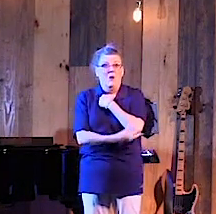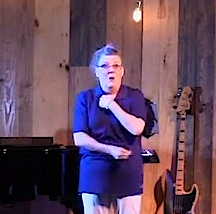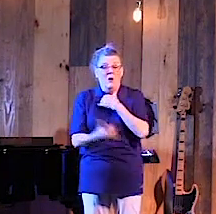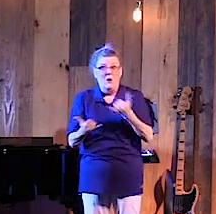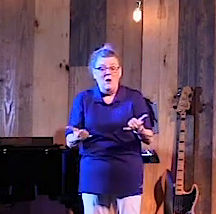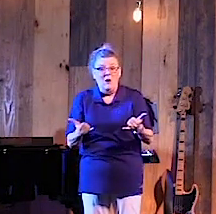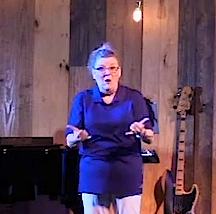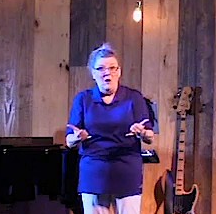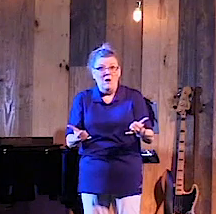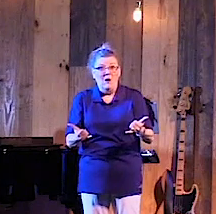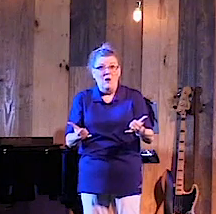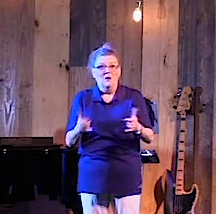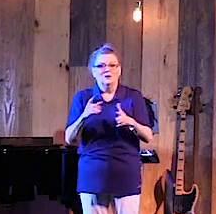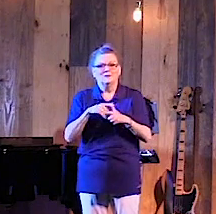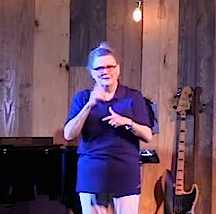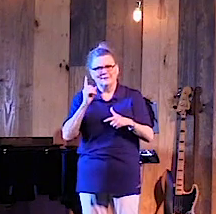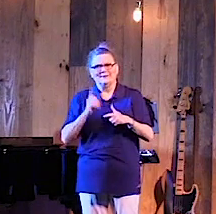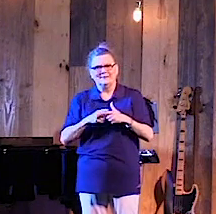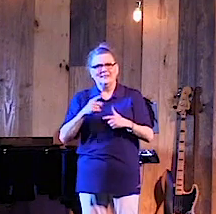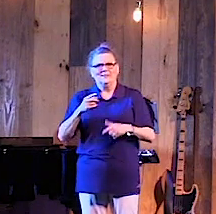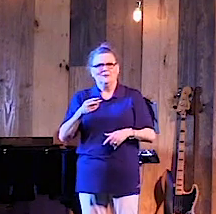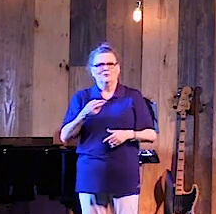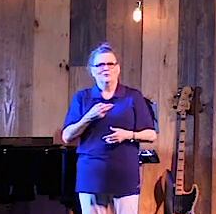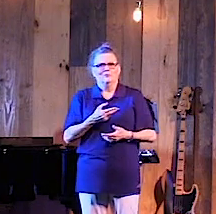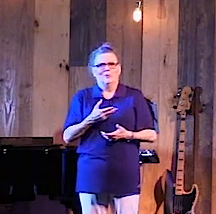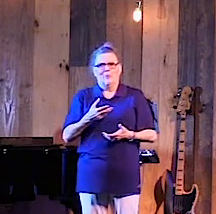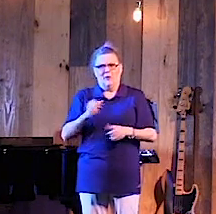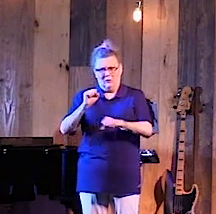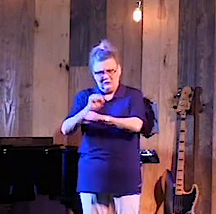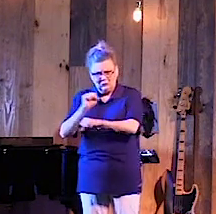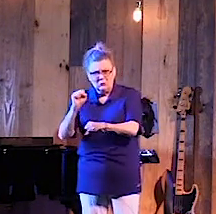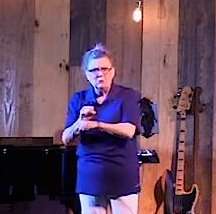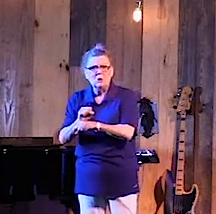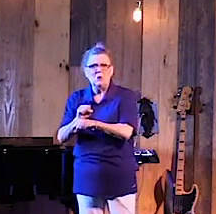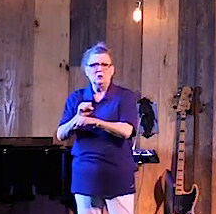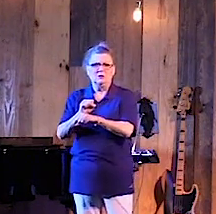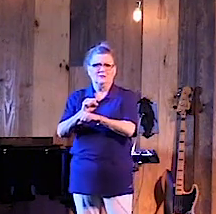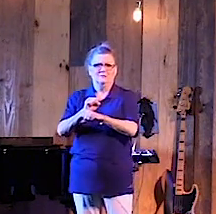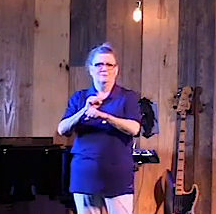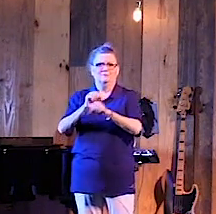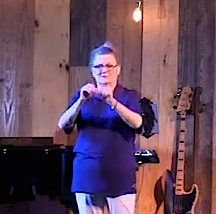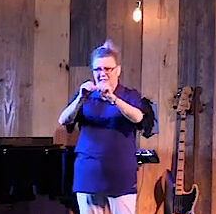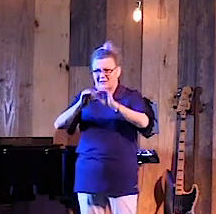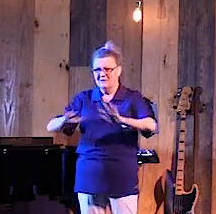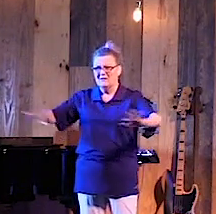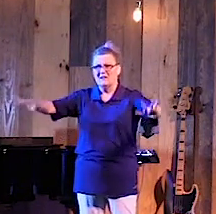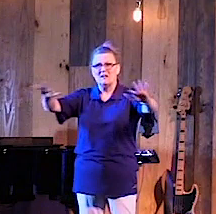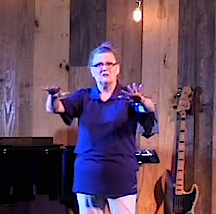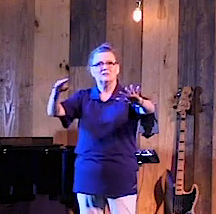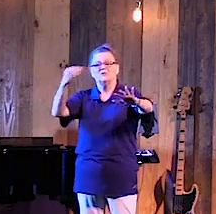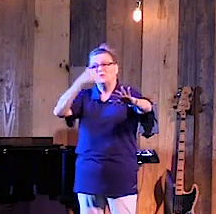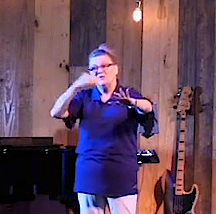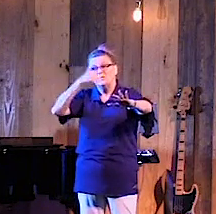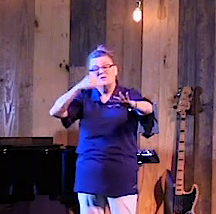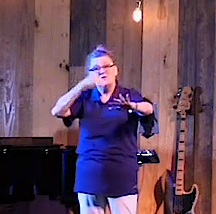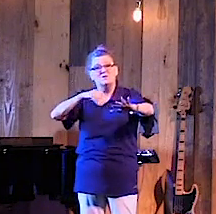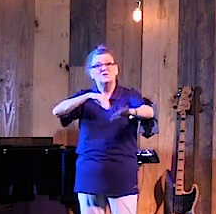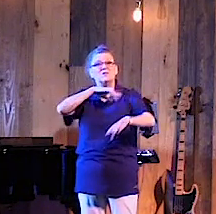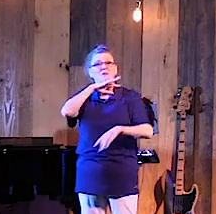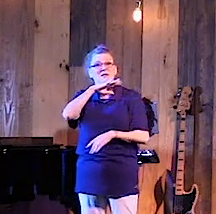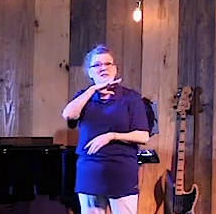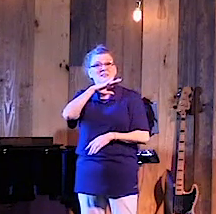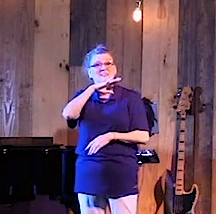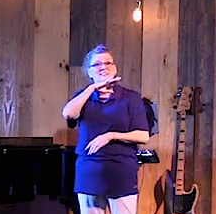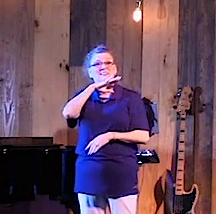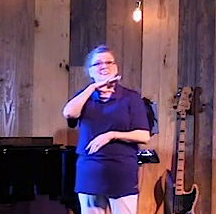went and hired himself out to one of the citizens of that country, and he sent him into his fields to feed swine. And he would have gladly filled